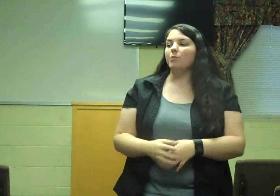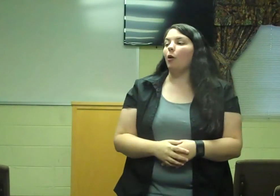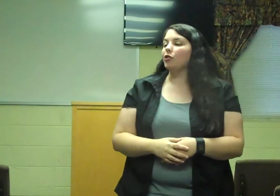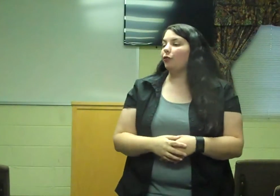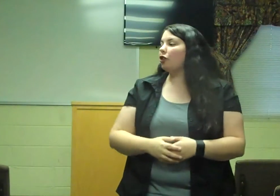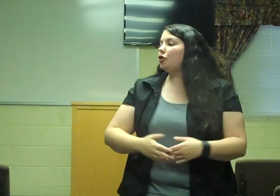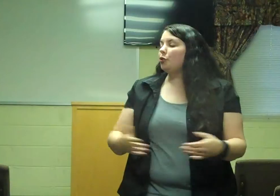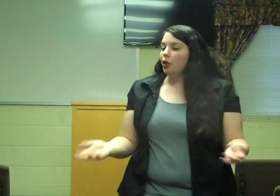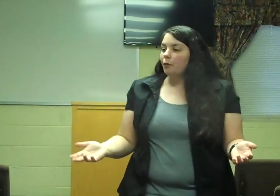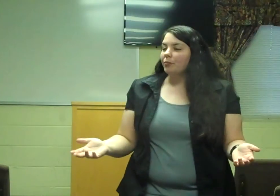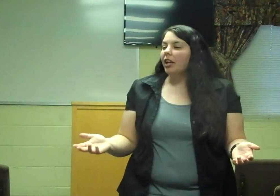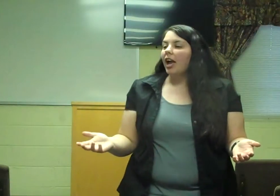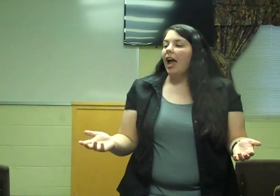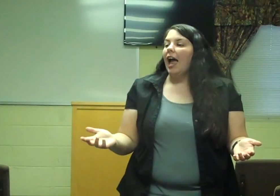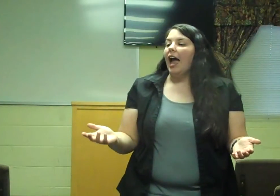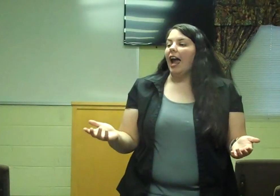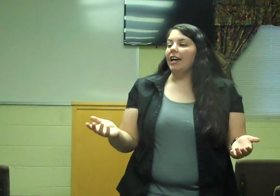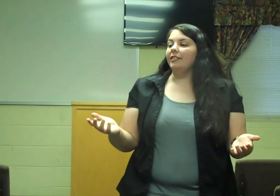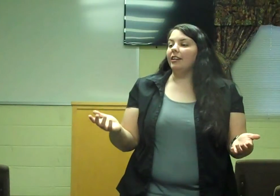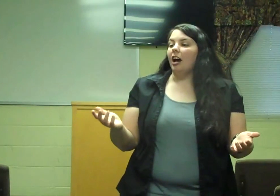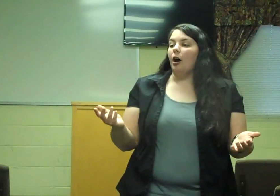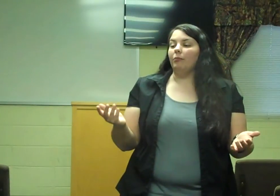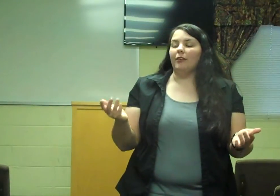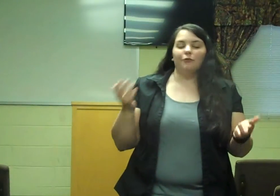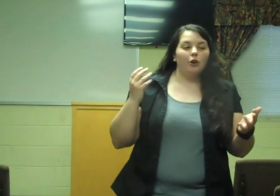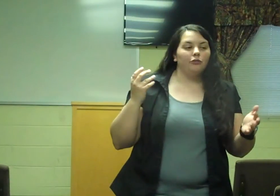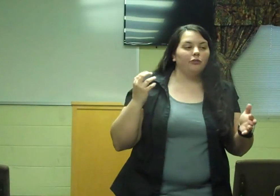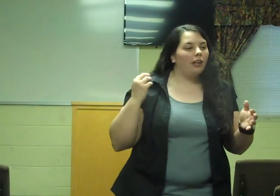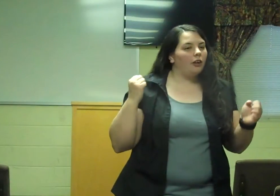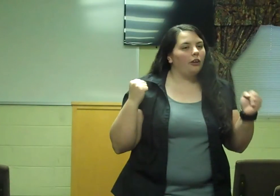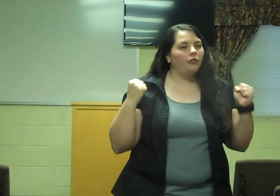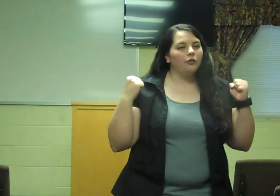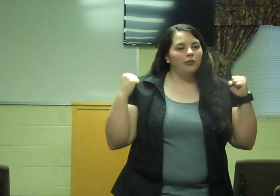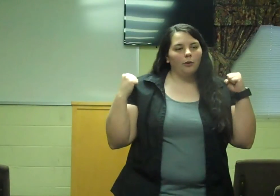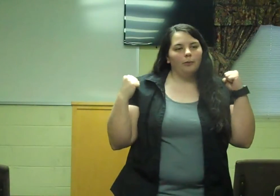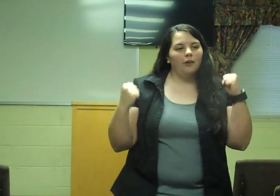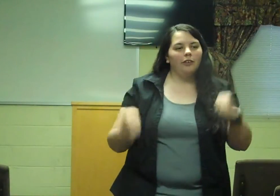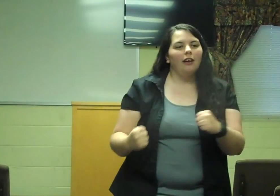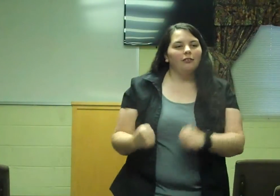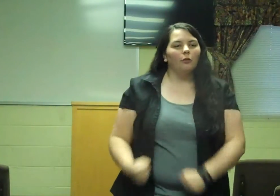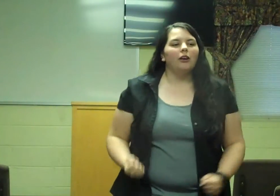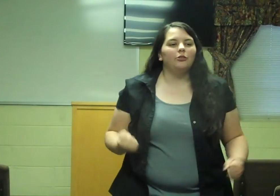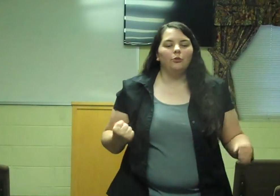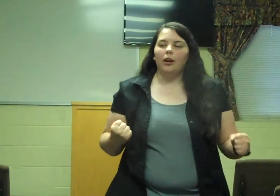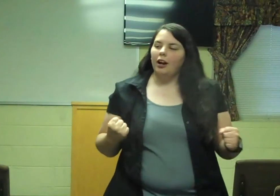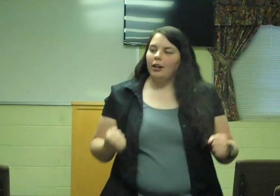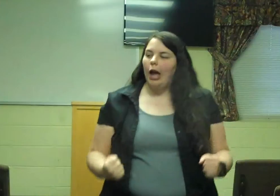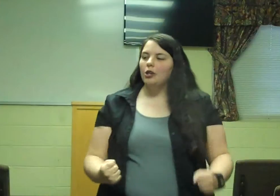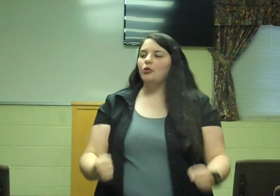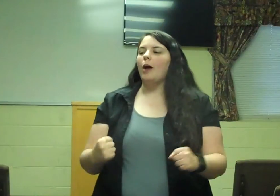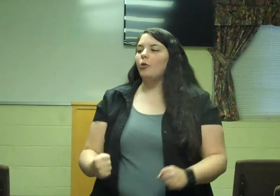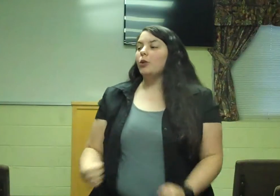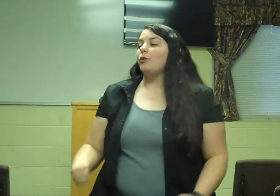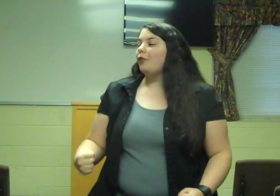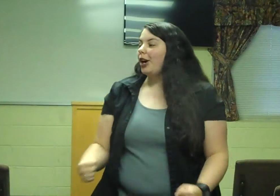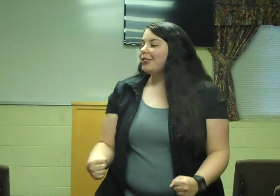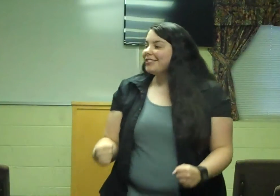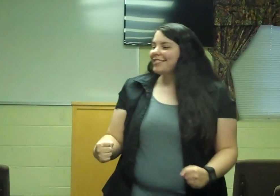depending on which verse you do. And if those that are adults that are brave enough and want to try more than one